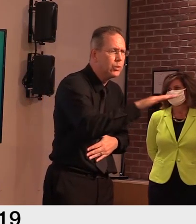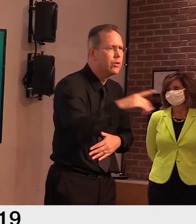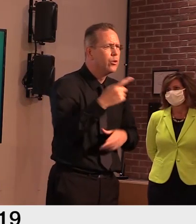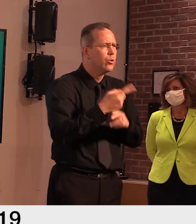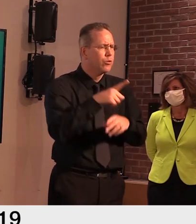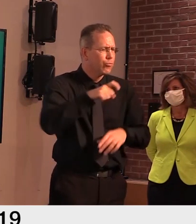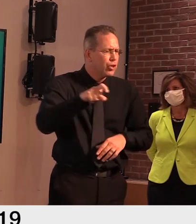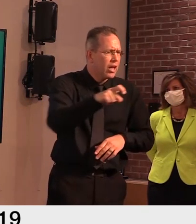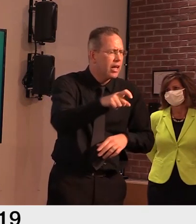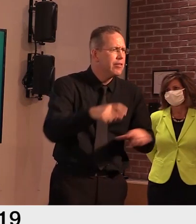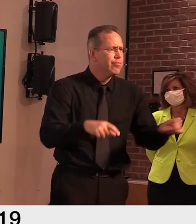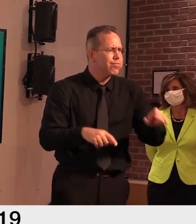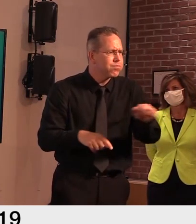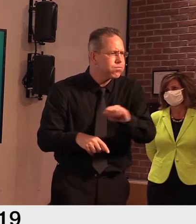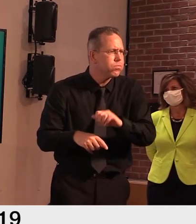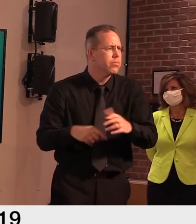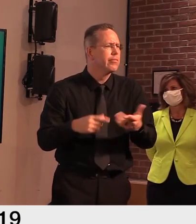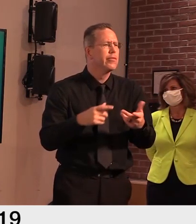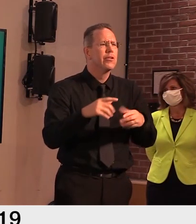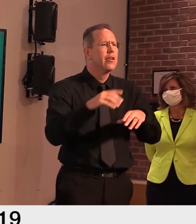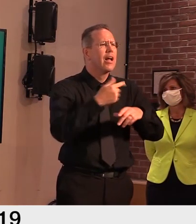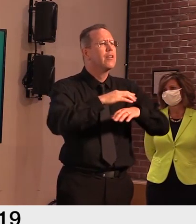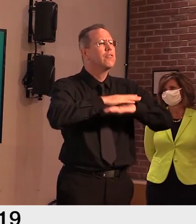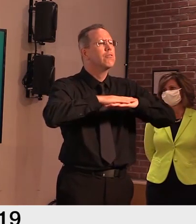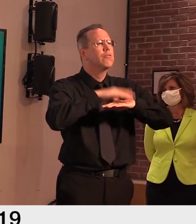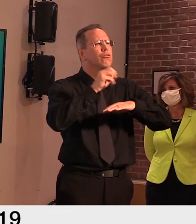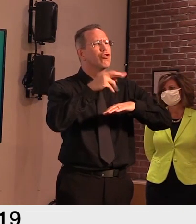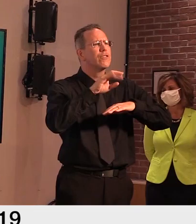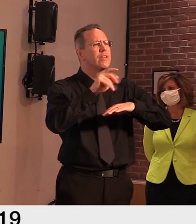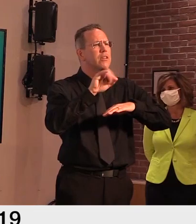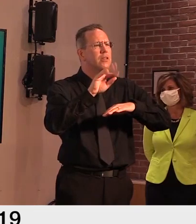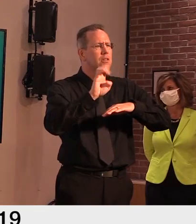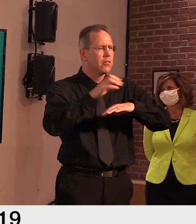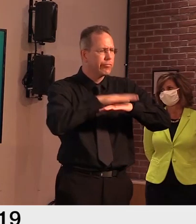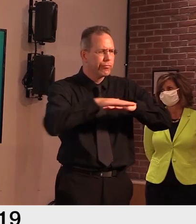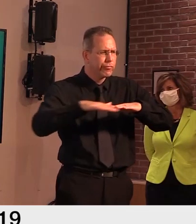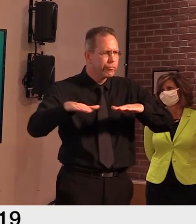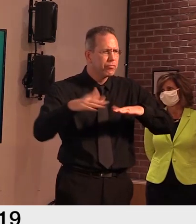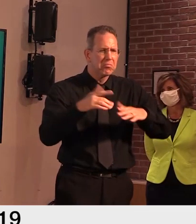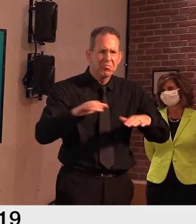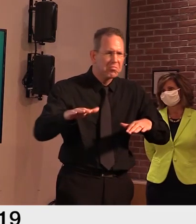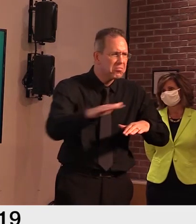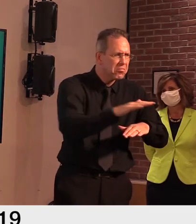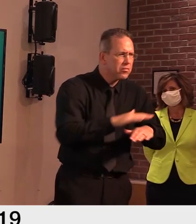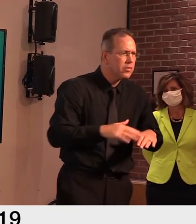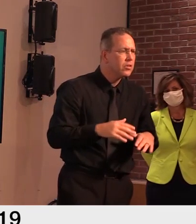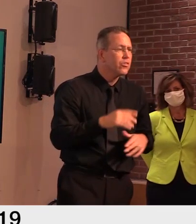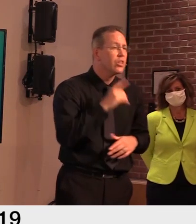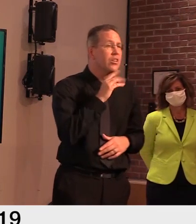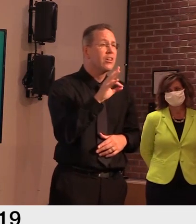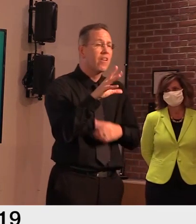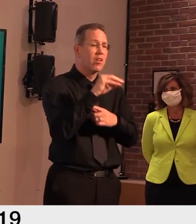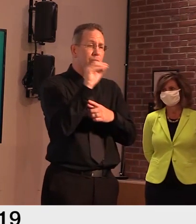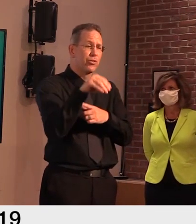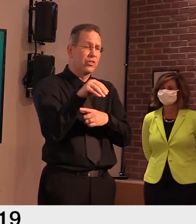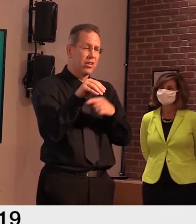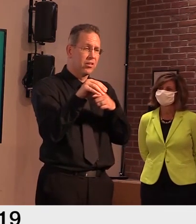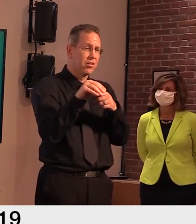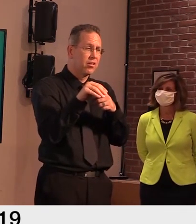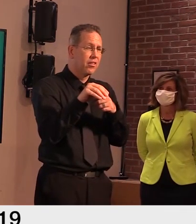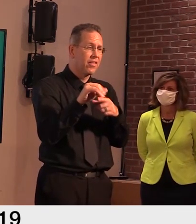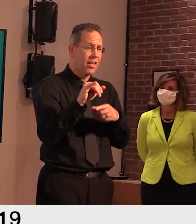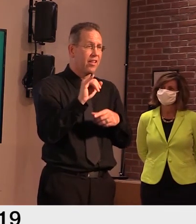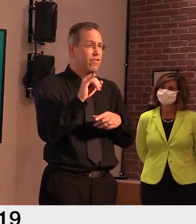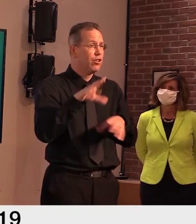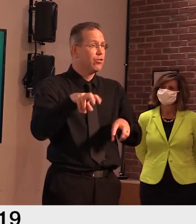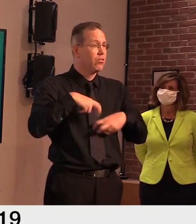that. Keep in mind, we all want to be reassured that surfaces are free and